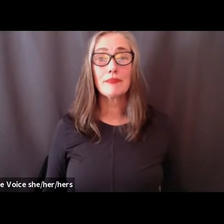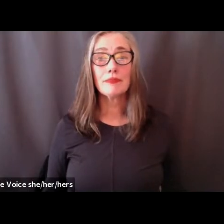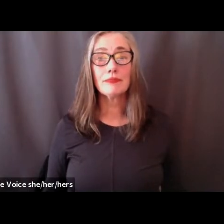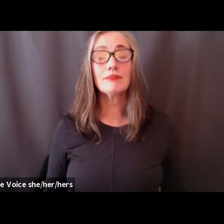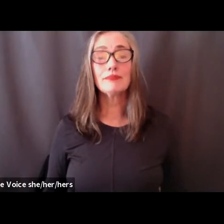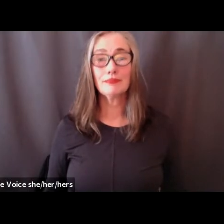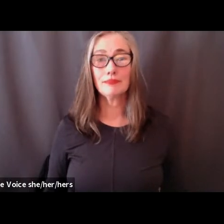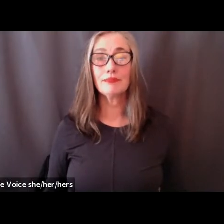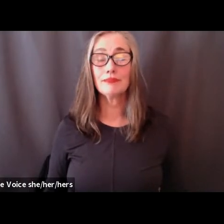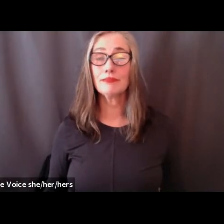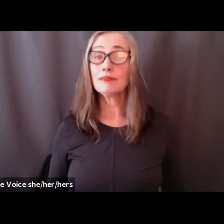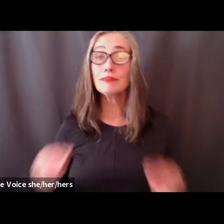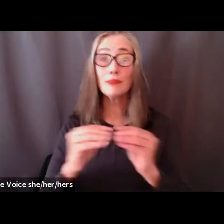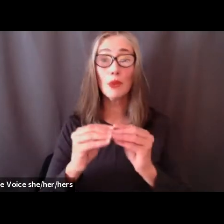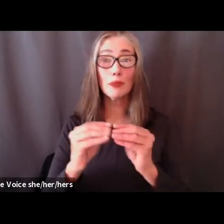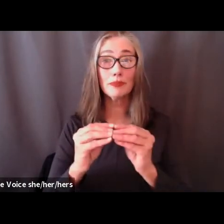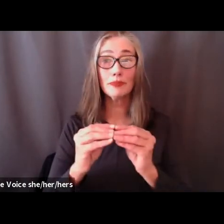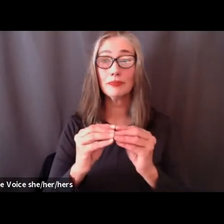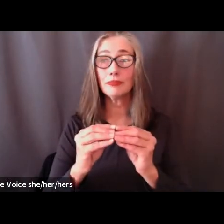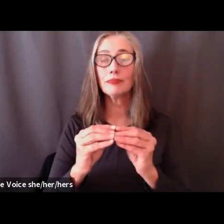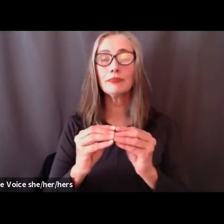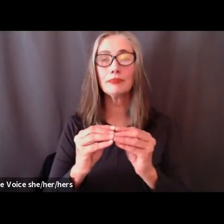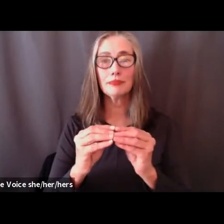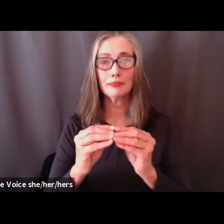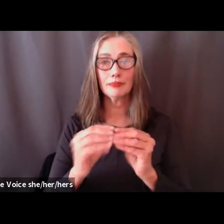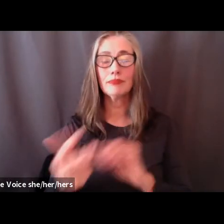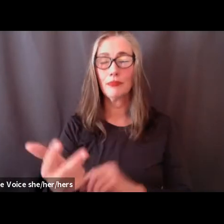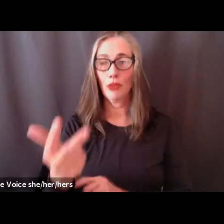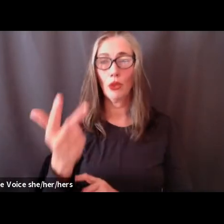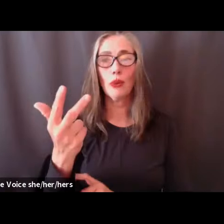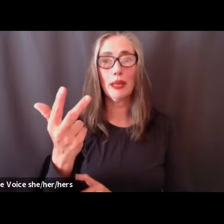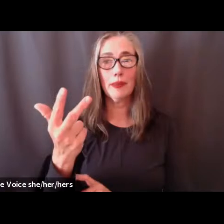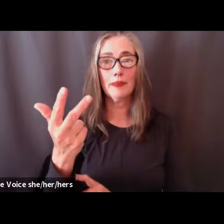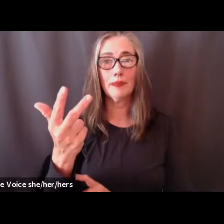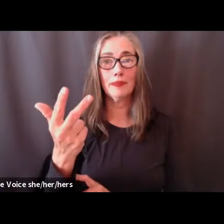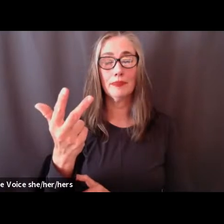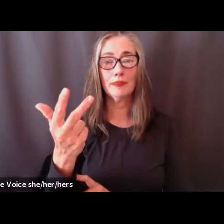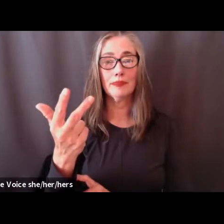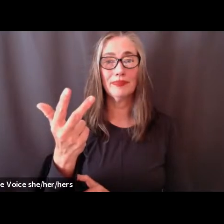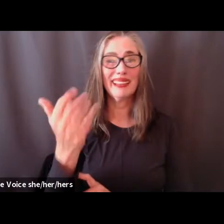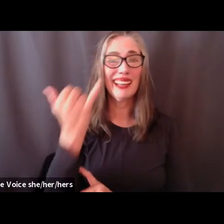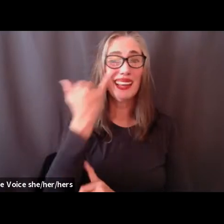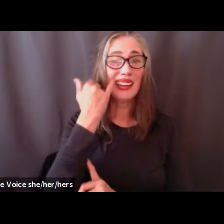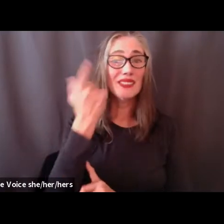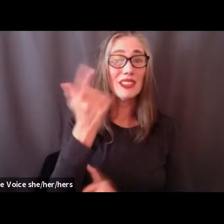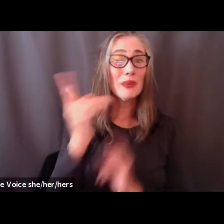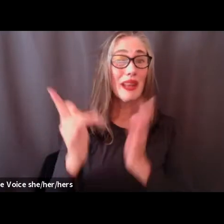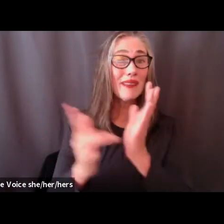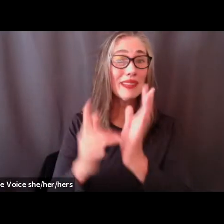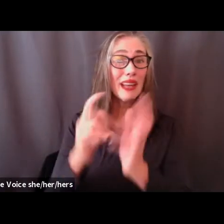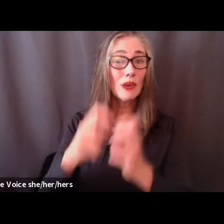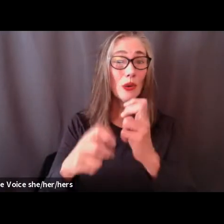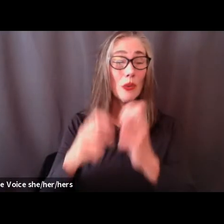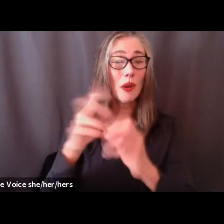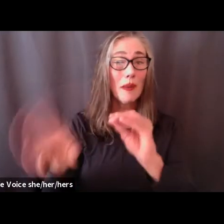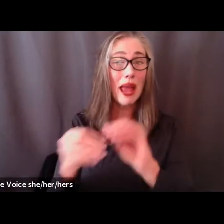Okay, any others? So we have 3. Can I get another one in case someone has technical issues?